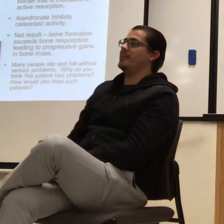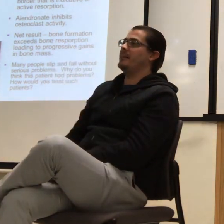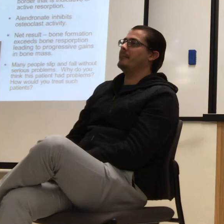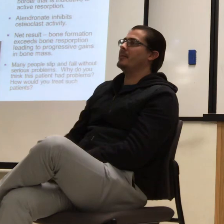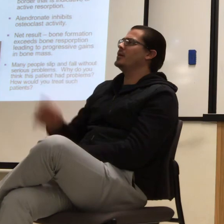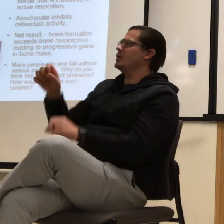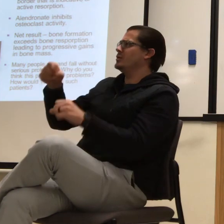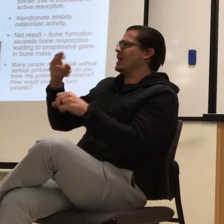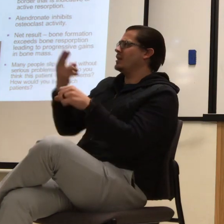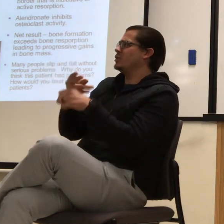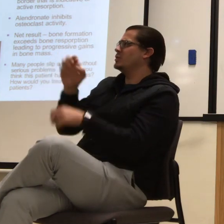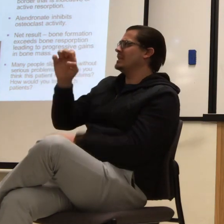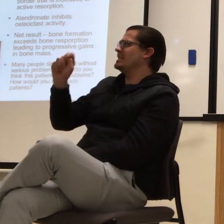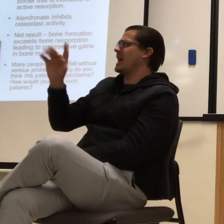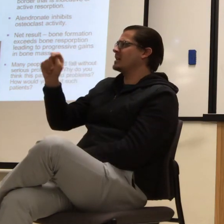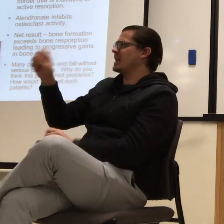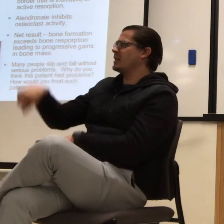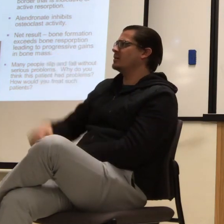Yeah. Yeah, you can use e-text.